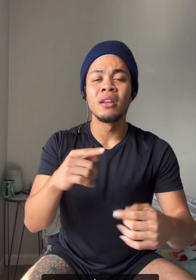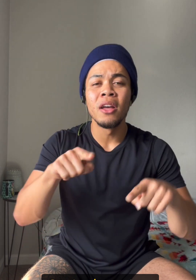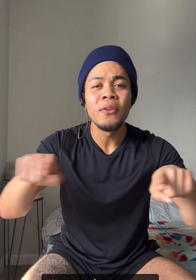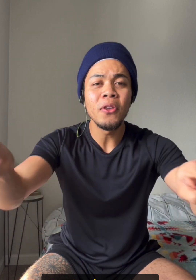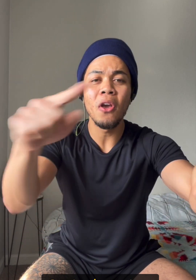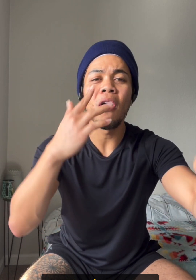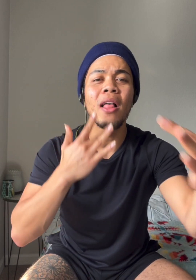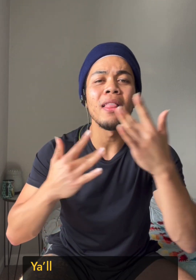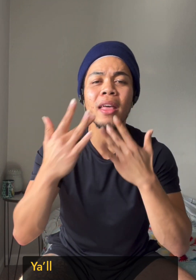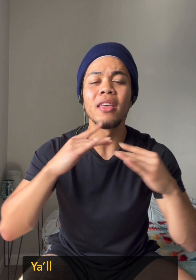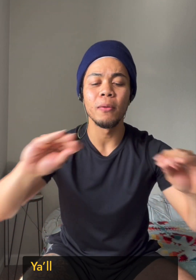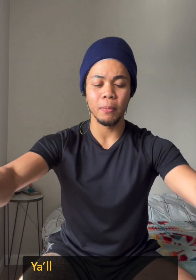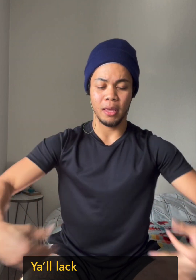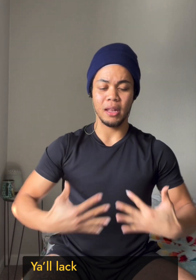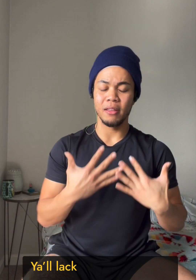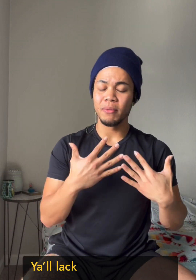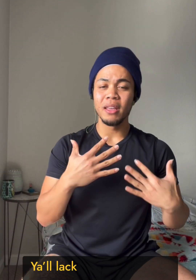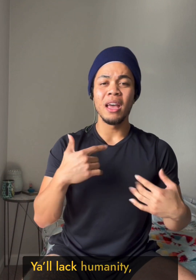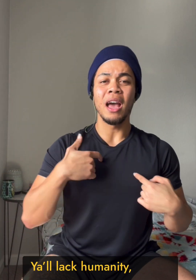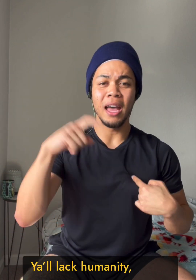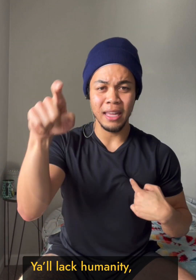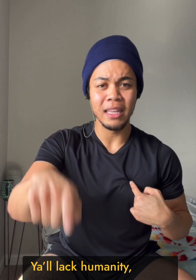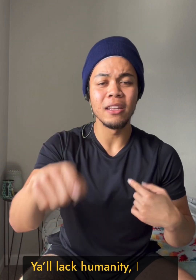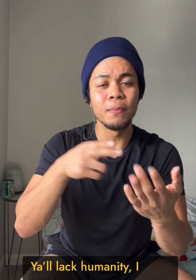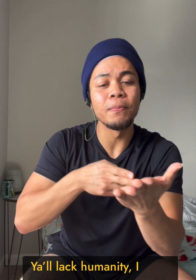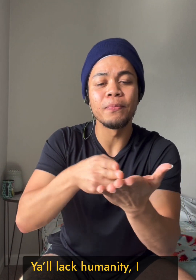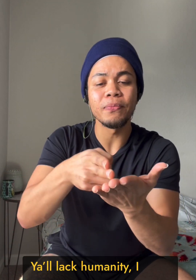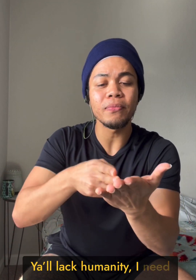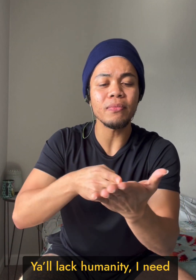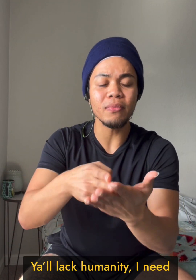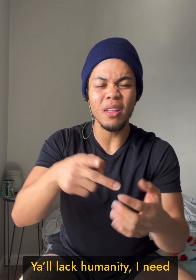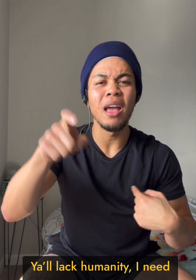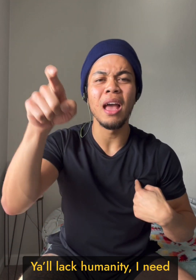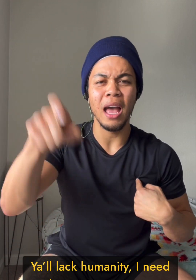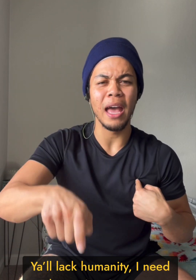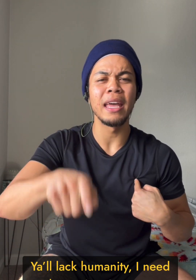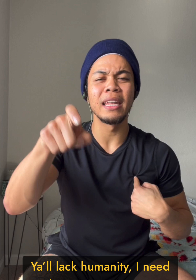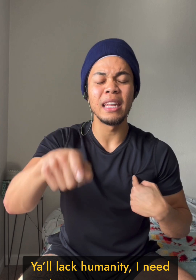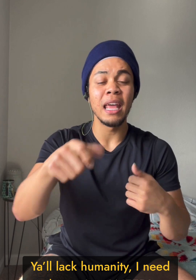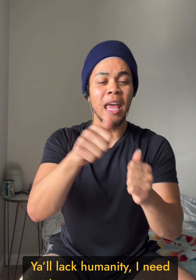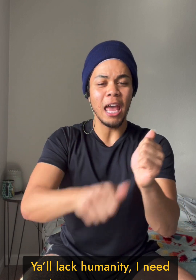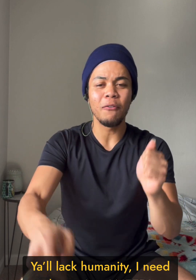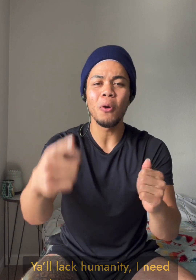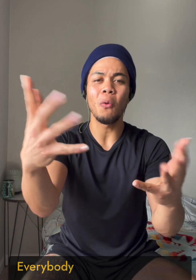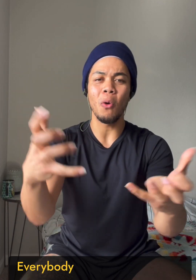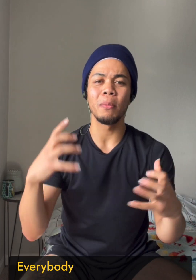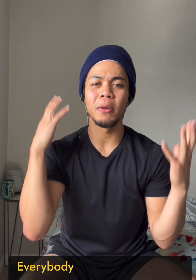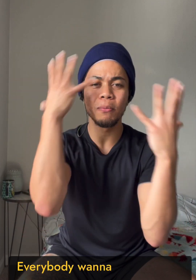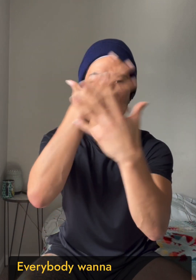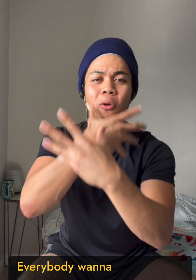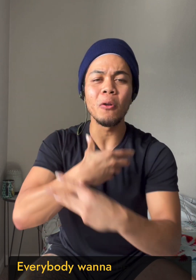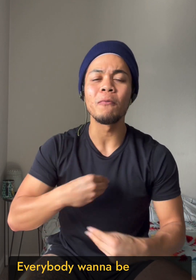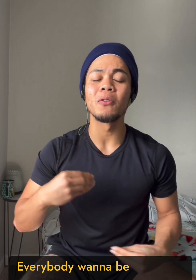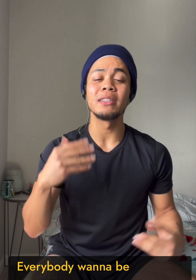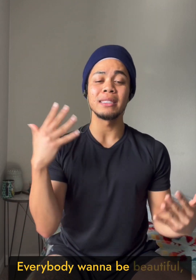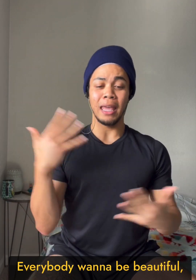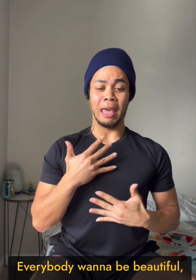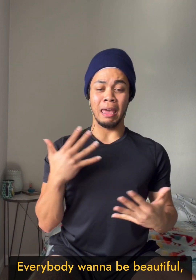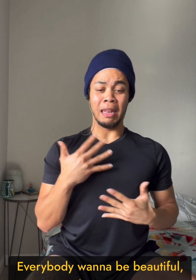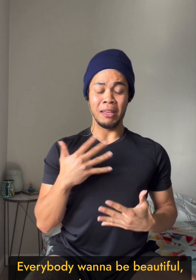Found like humanity I need humanity I need Everybody wanna be beautiful Scared of